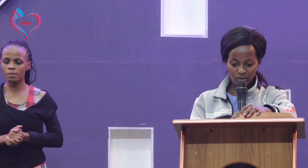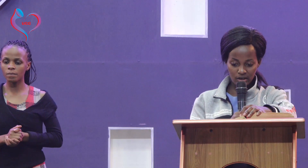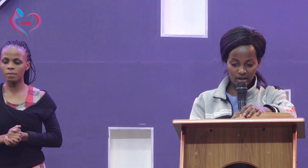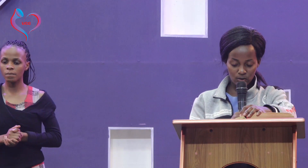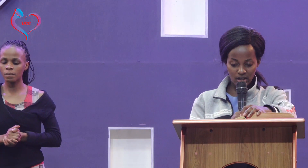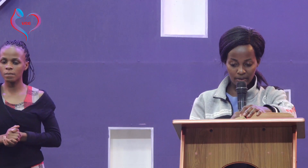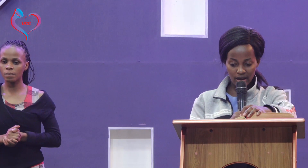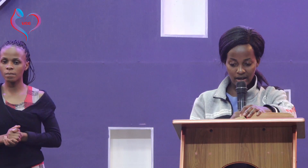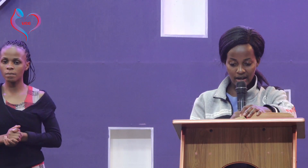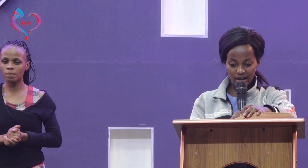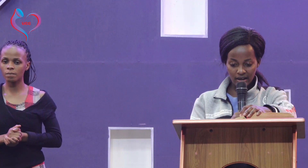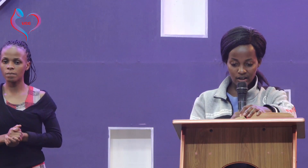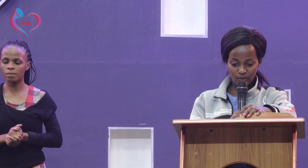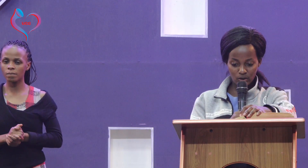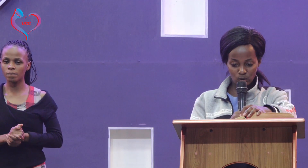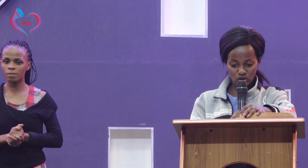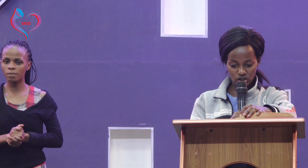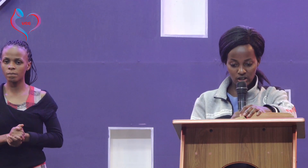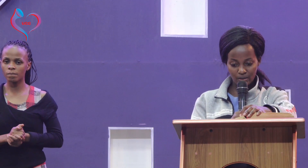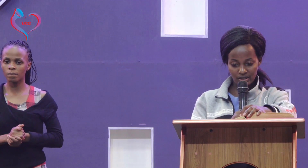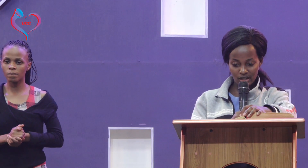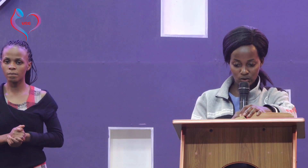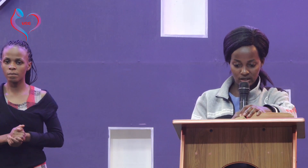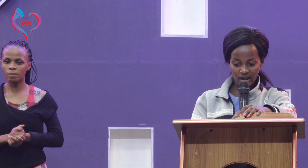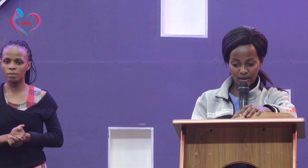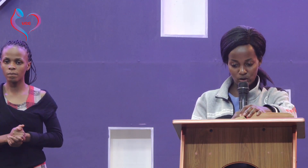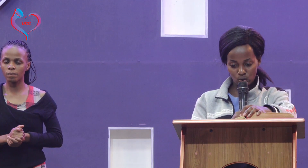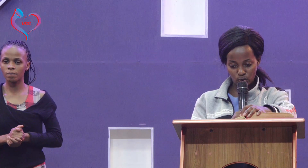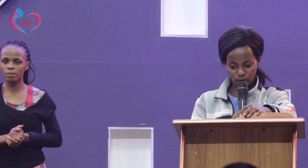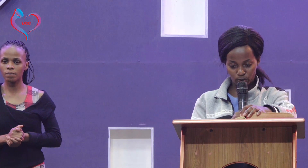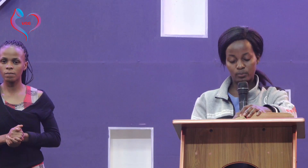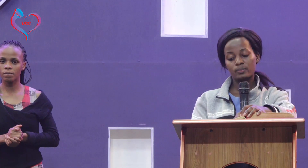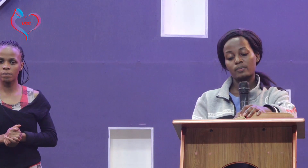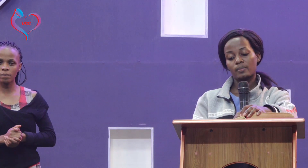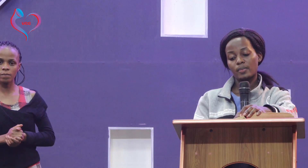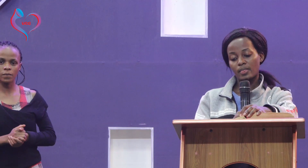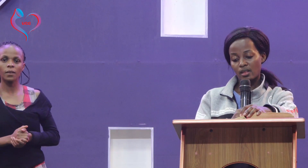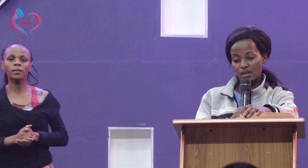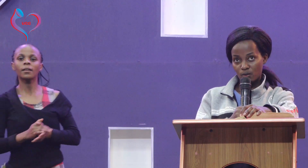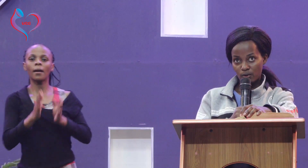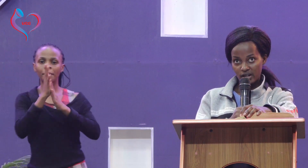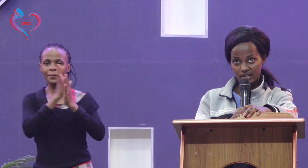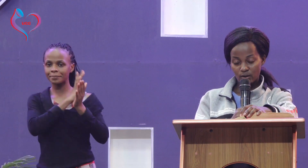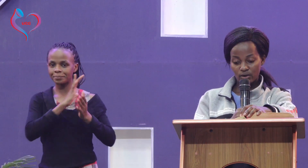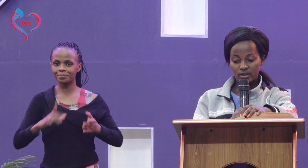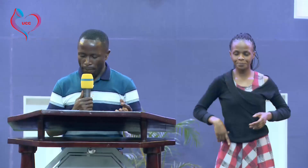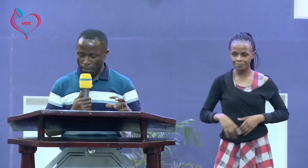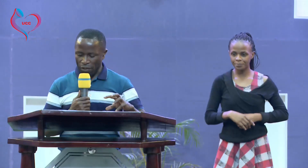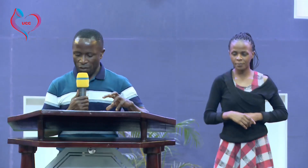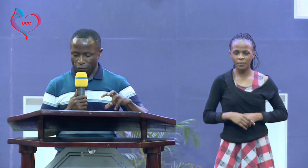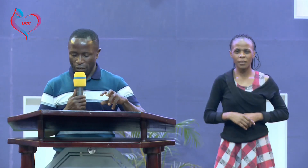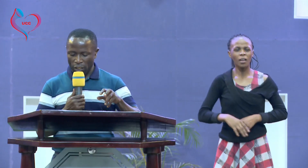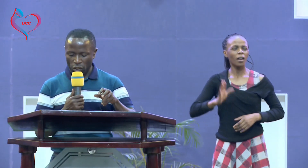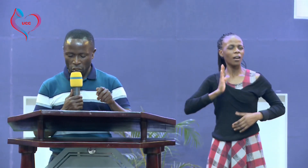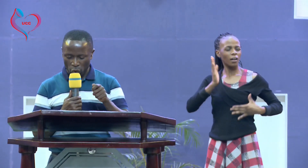mukemenga bwe biri Katonda by'ayagala, ebirungi, ebisanyusa, ebituufu. Mukama yebazibwe. Praise the Lord.